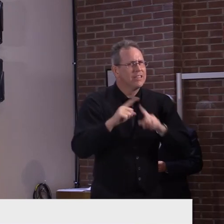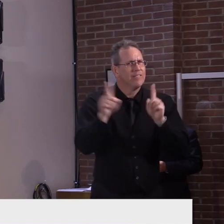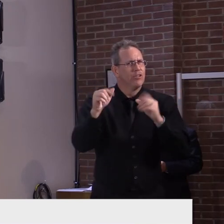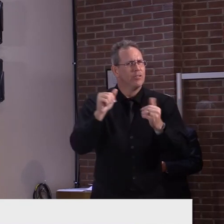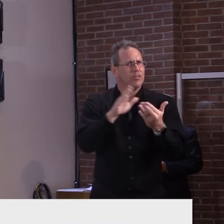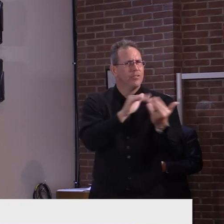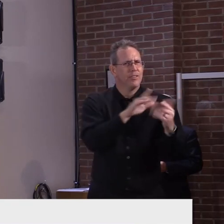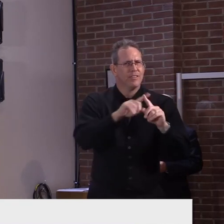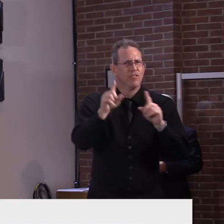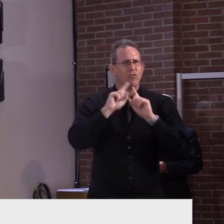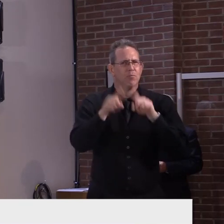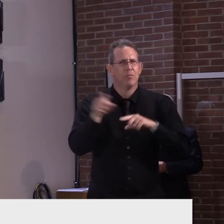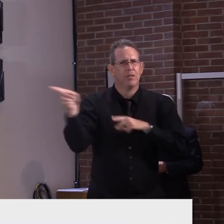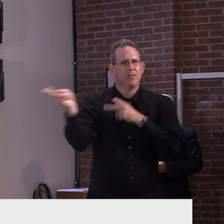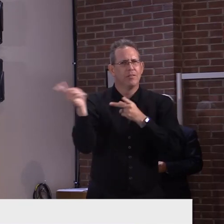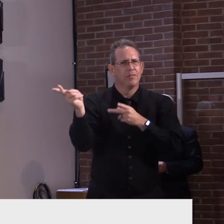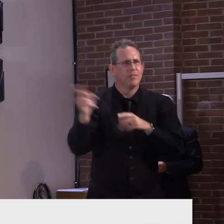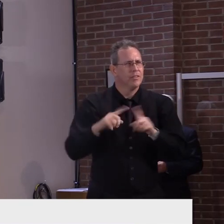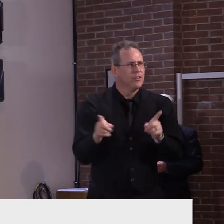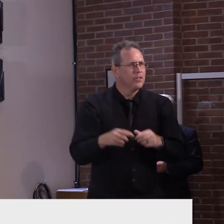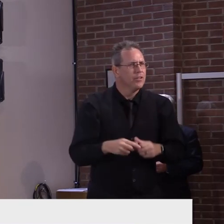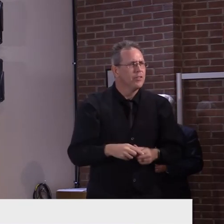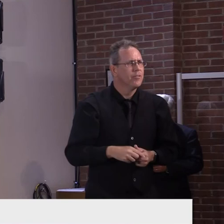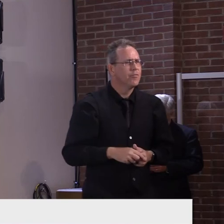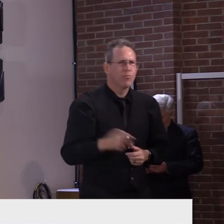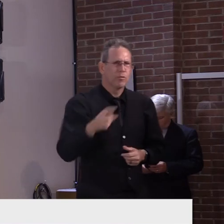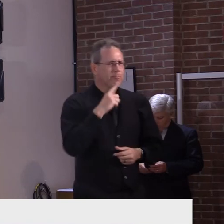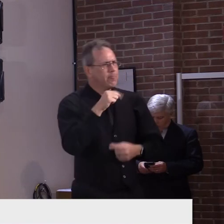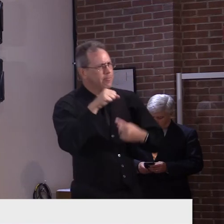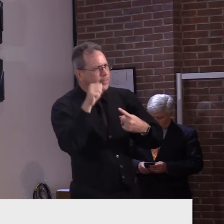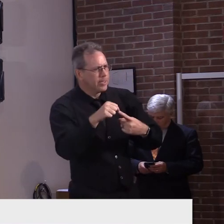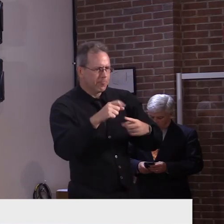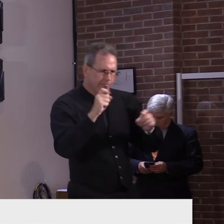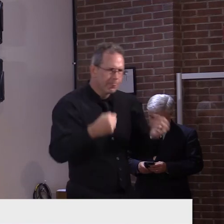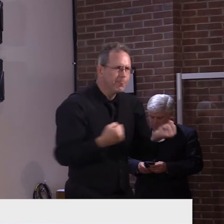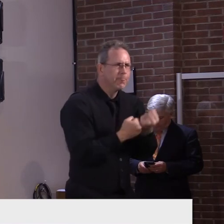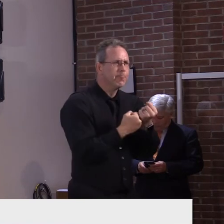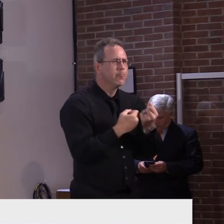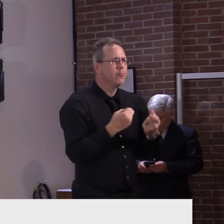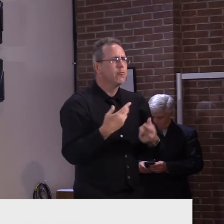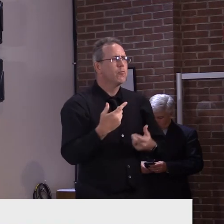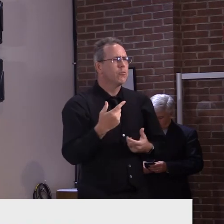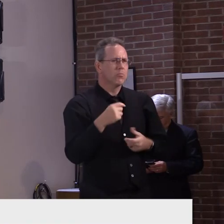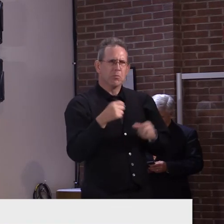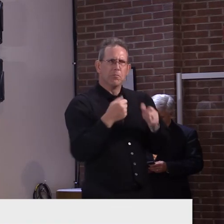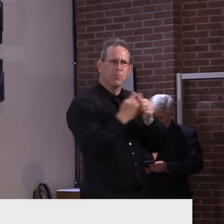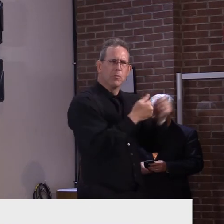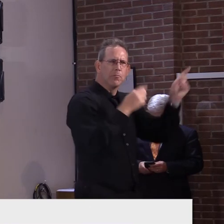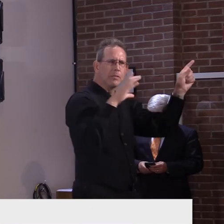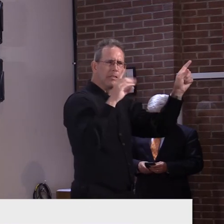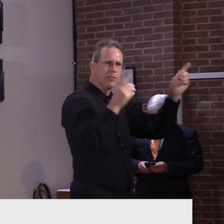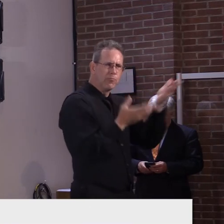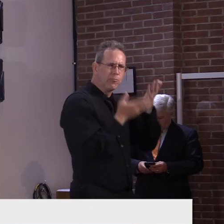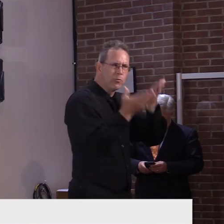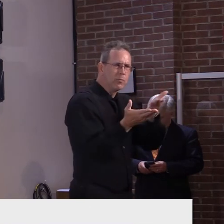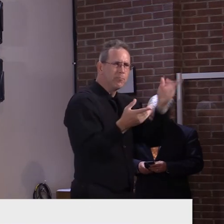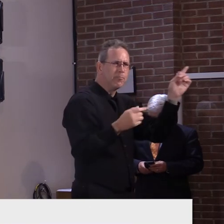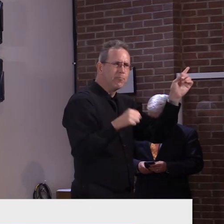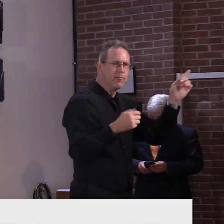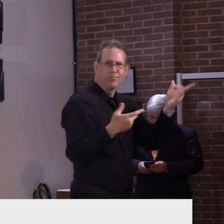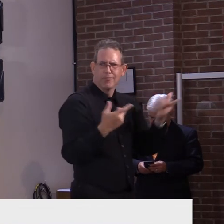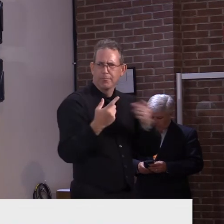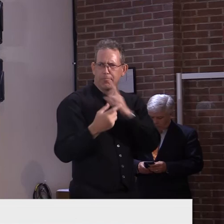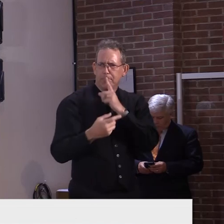stopping you from saying, yes, we should follow these CDC recommendations to the letter. Because I think what we've described